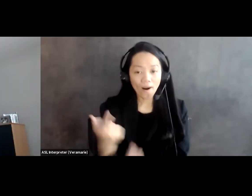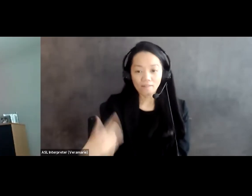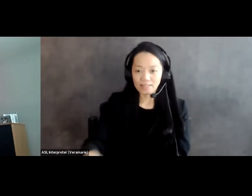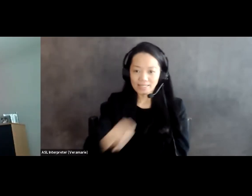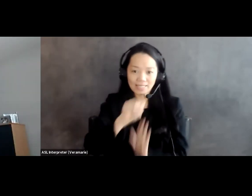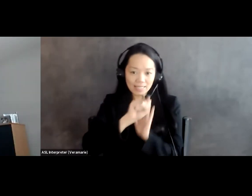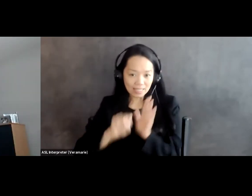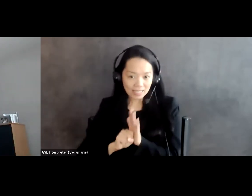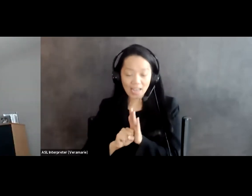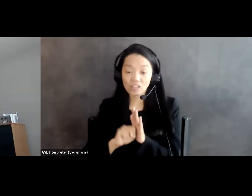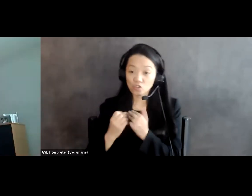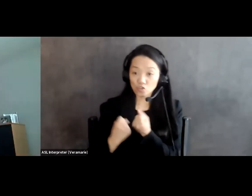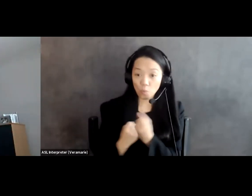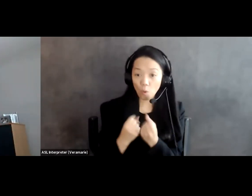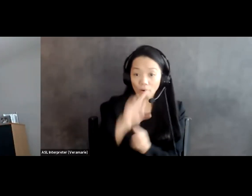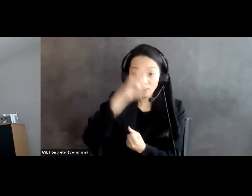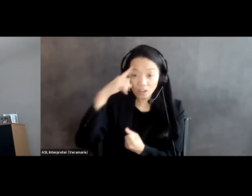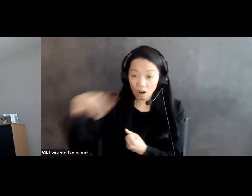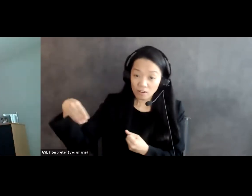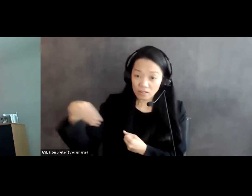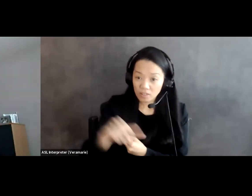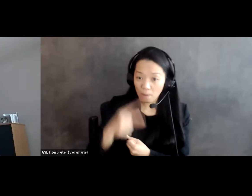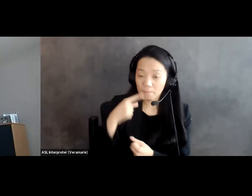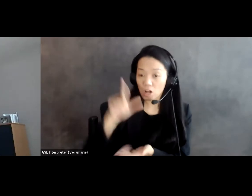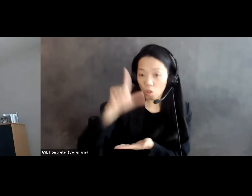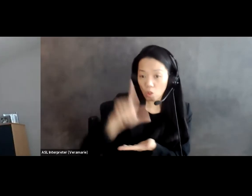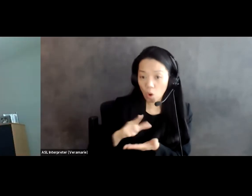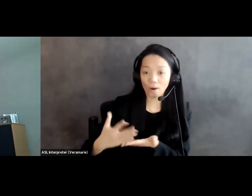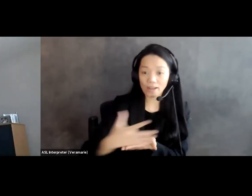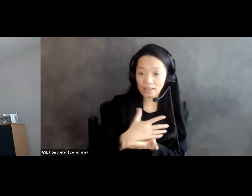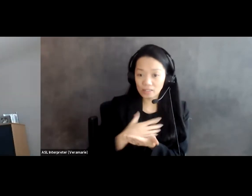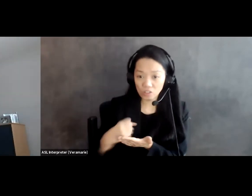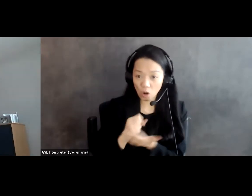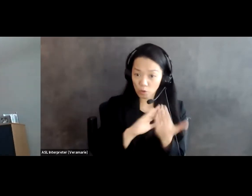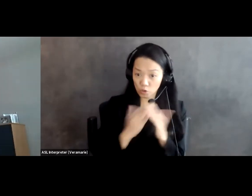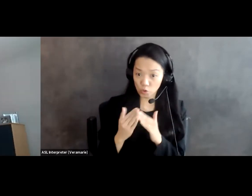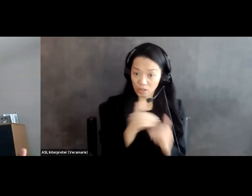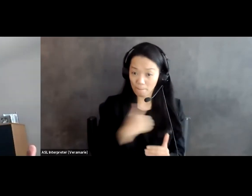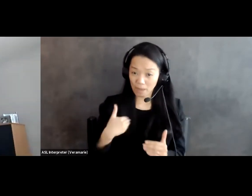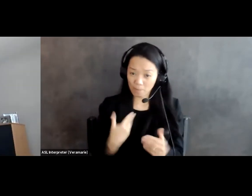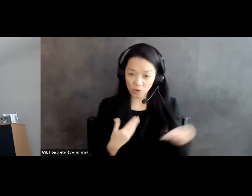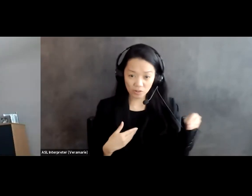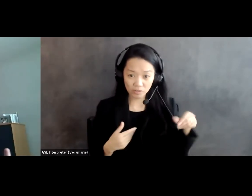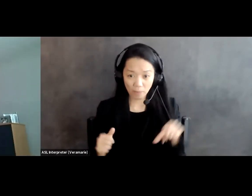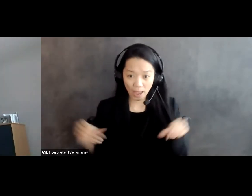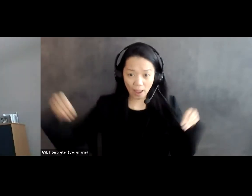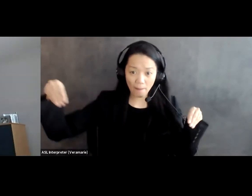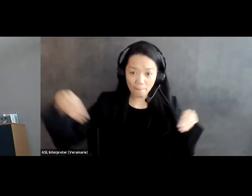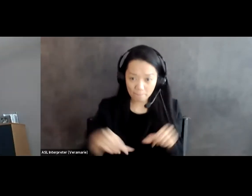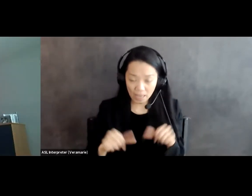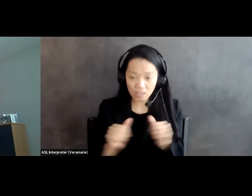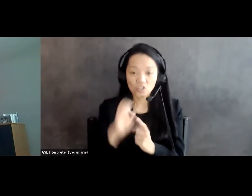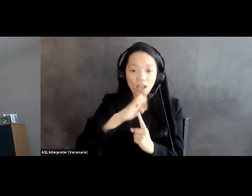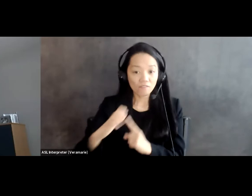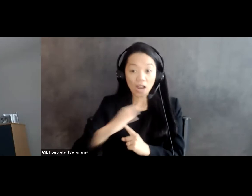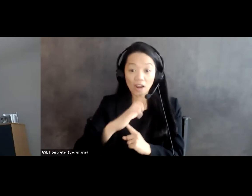and subsidize especially low-income community members, because the environmental impact once again